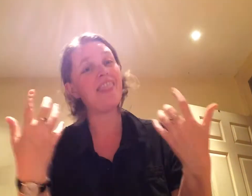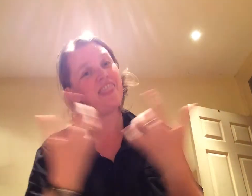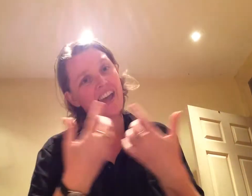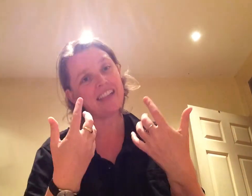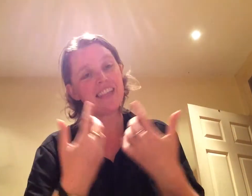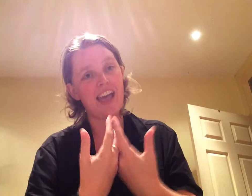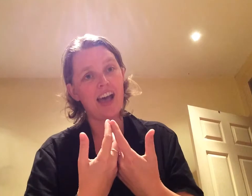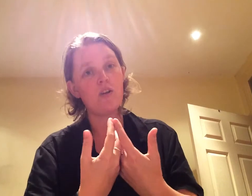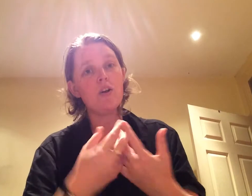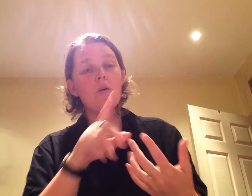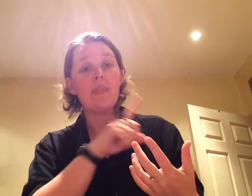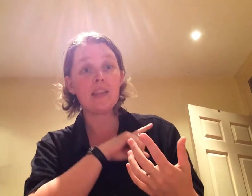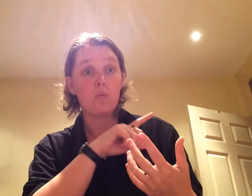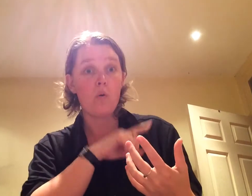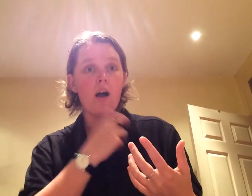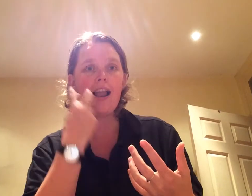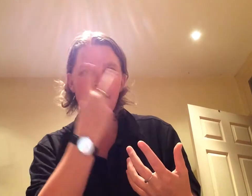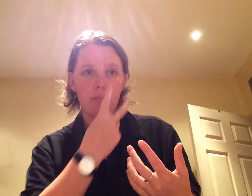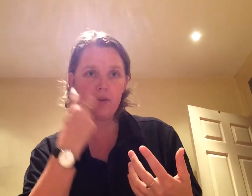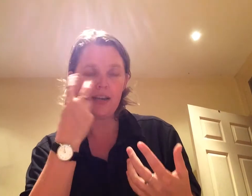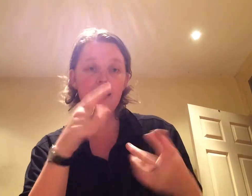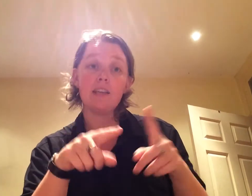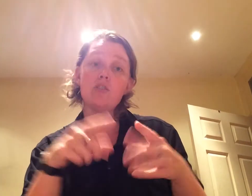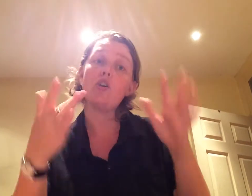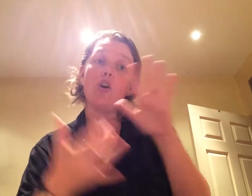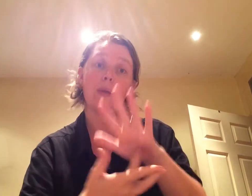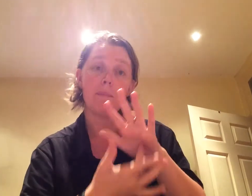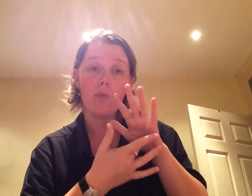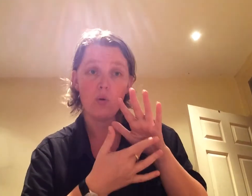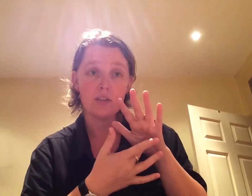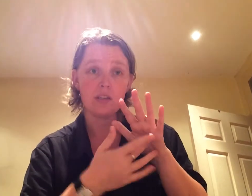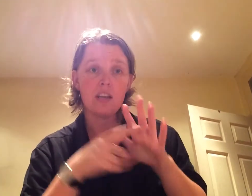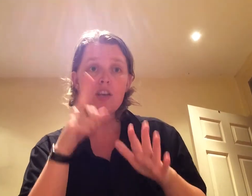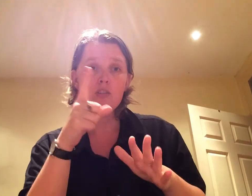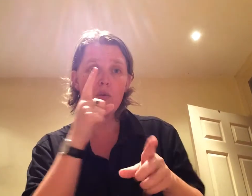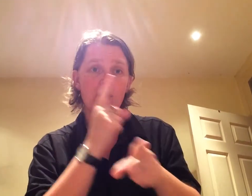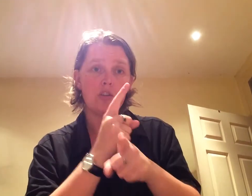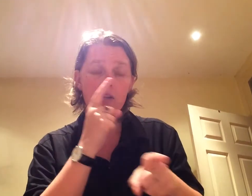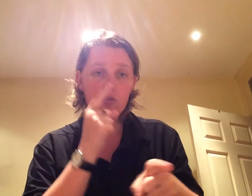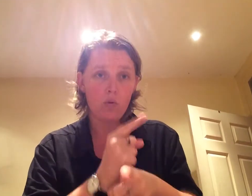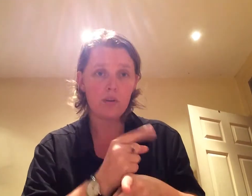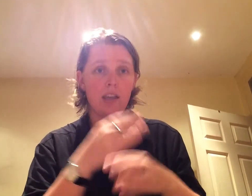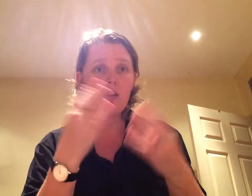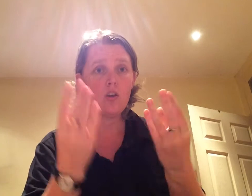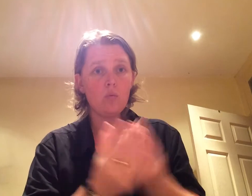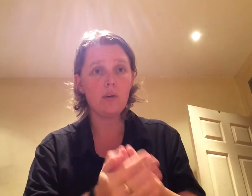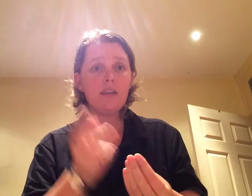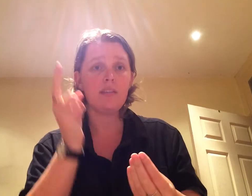And that's why lip reading is so important. So when you are talking with